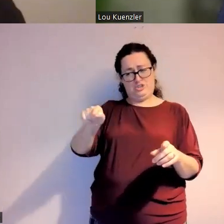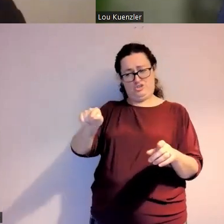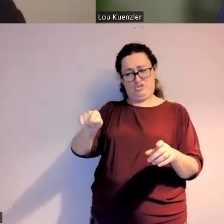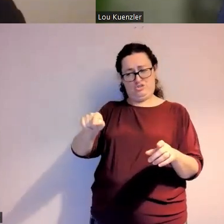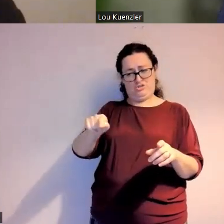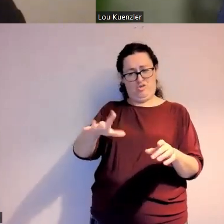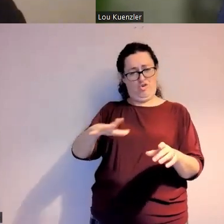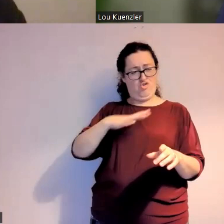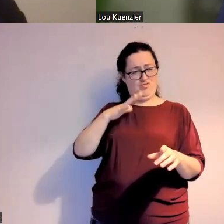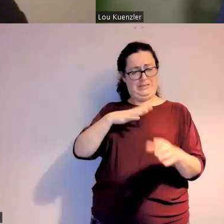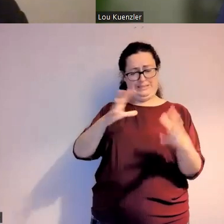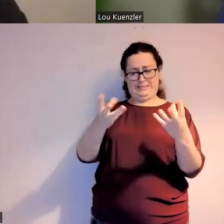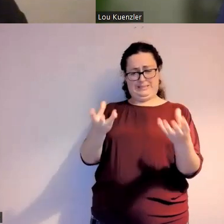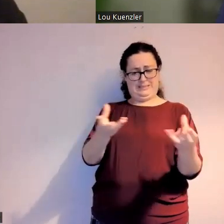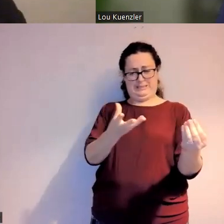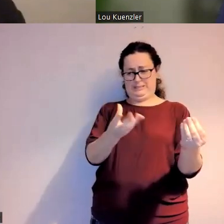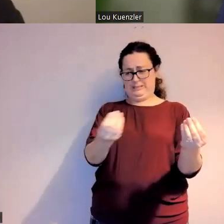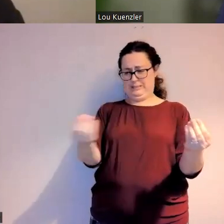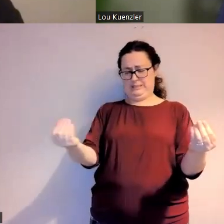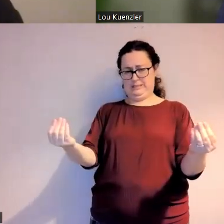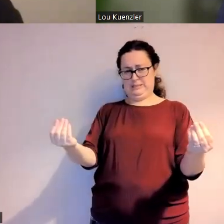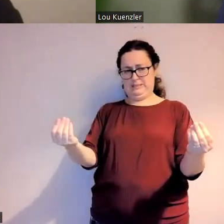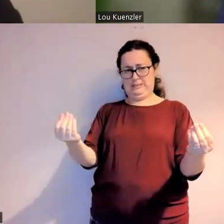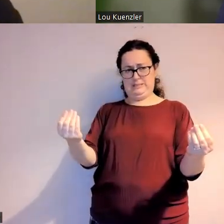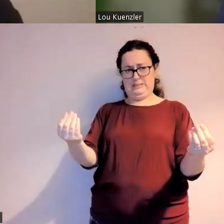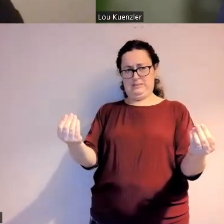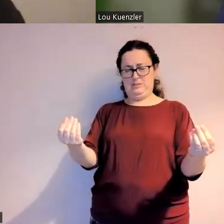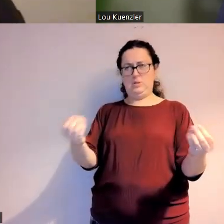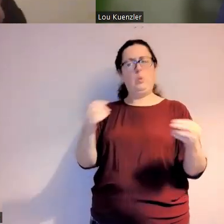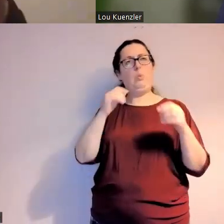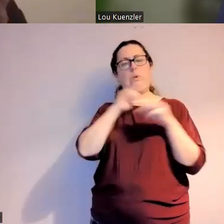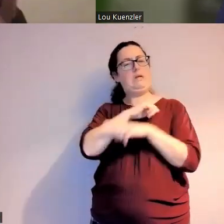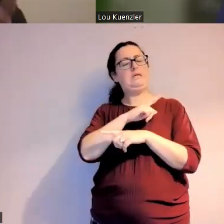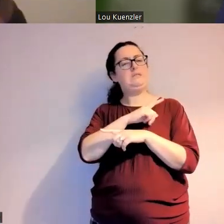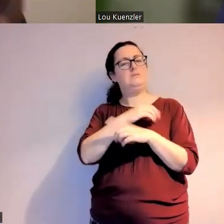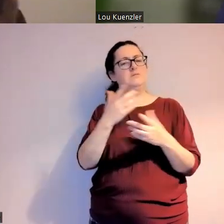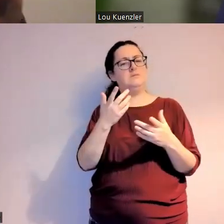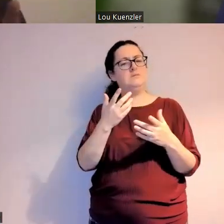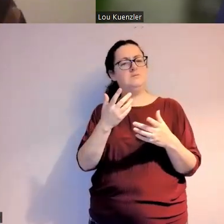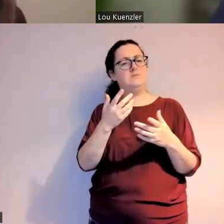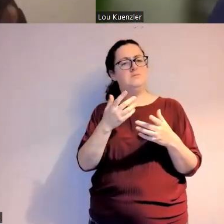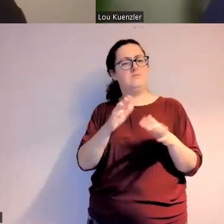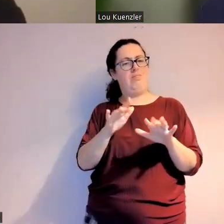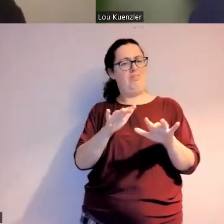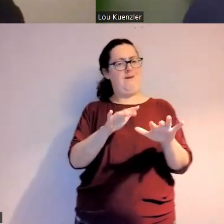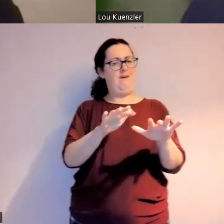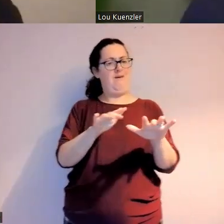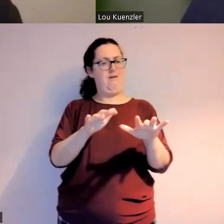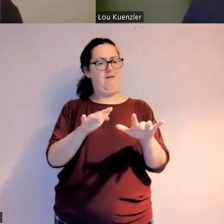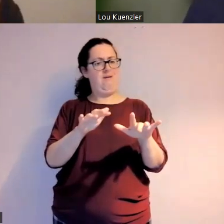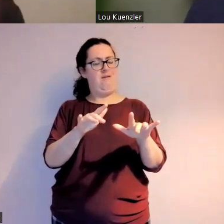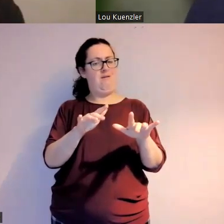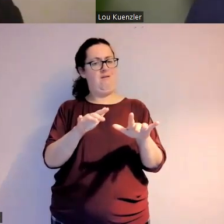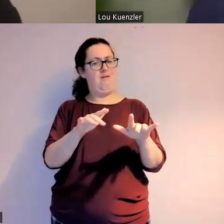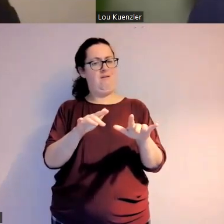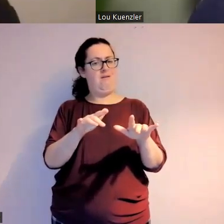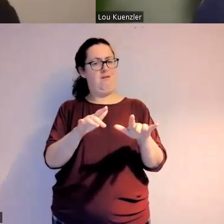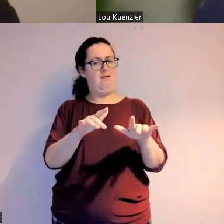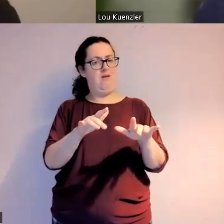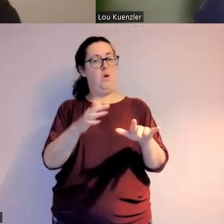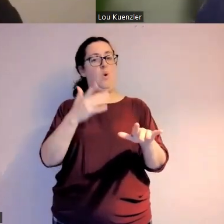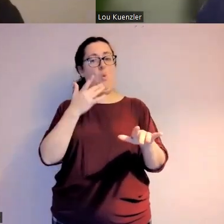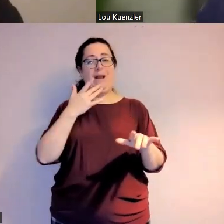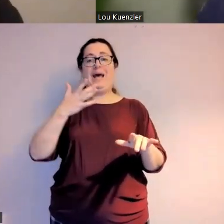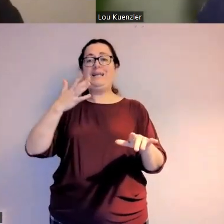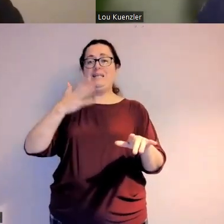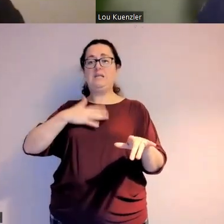main characters were, it was just very, very strange that they kind of existed at when I needed them.